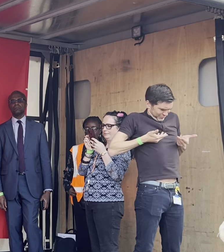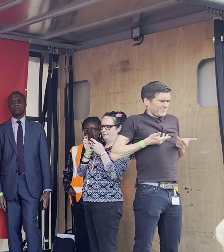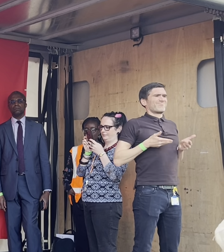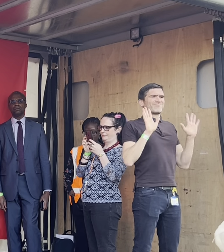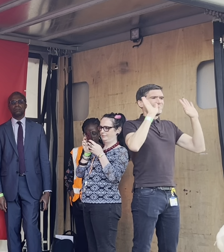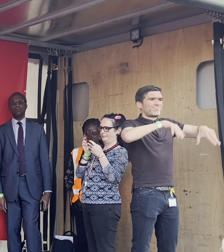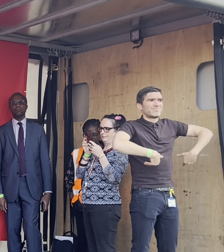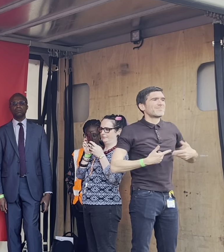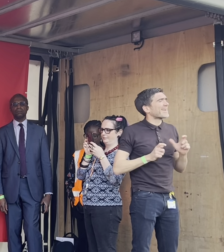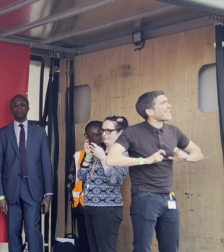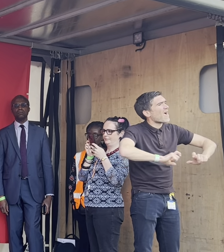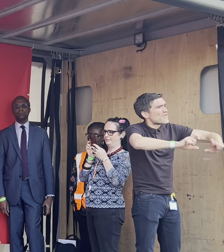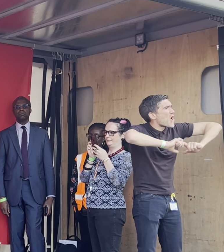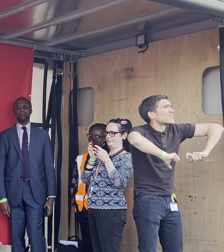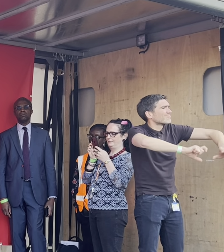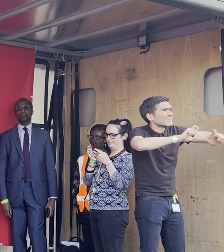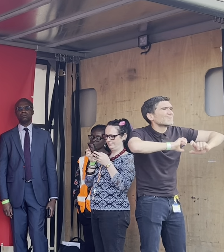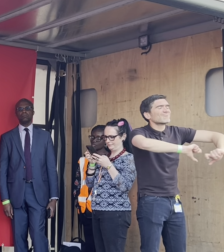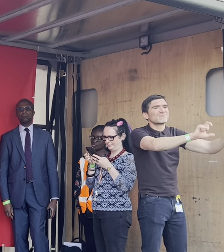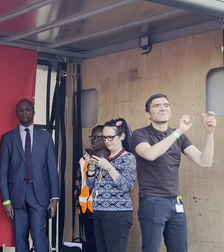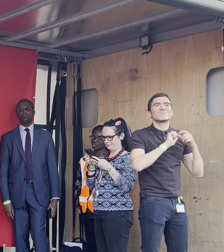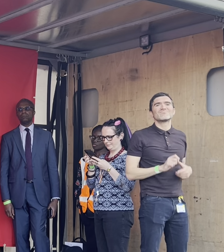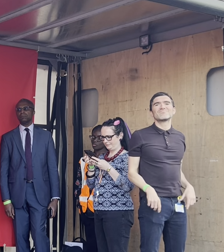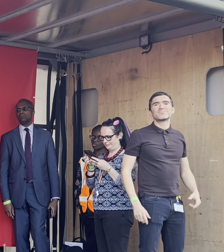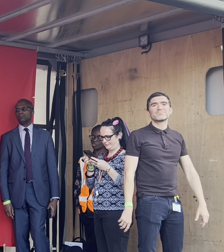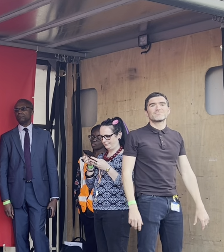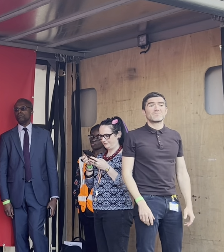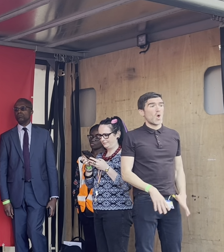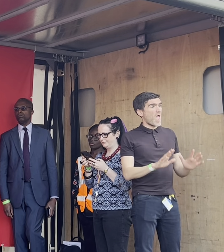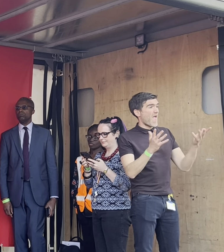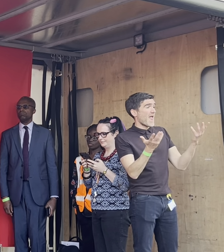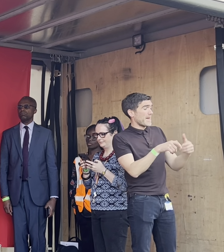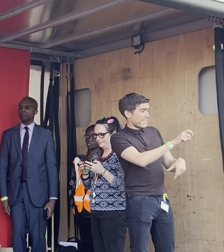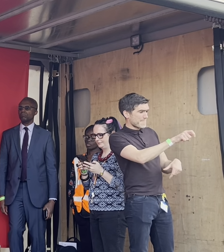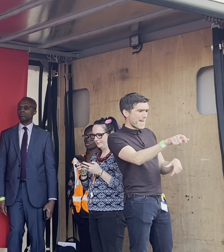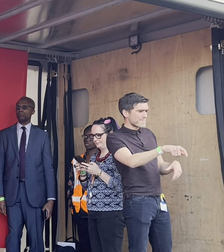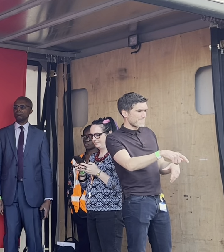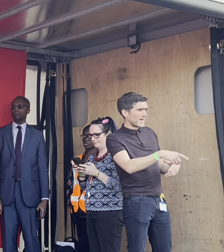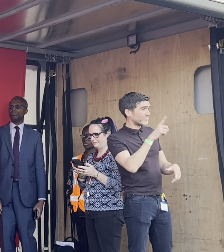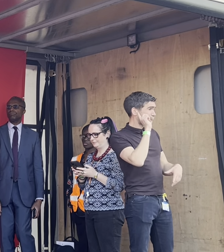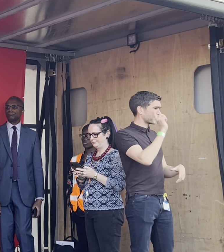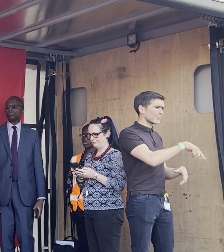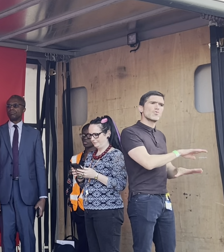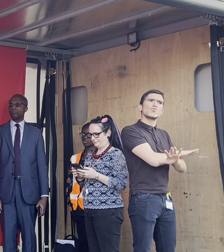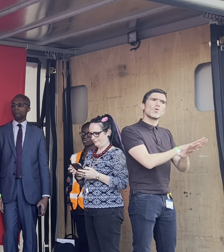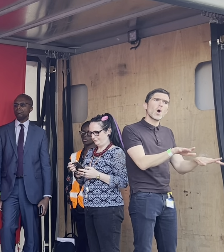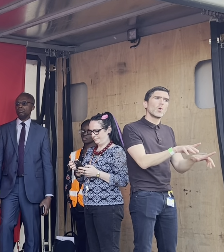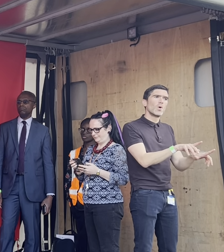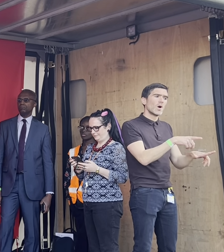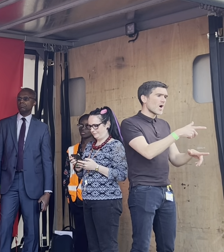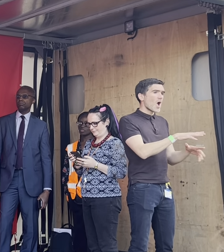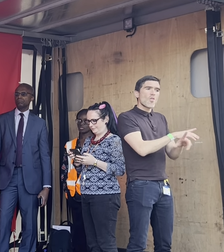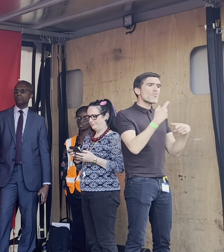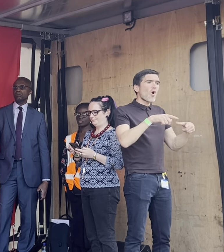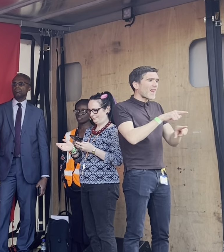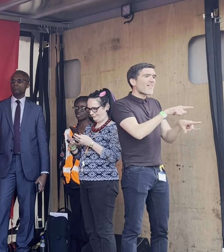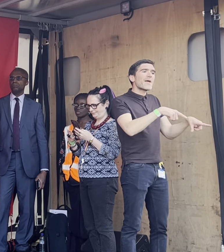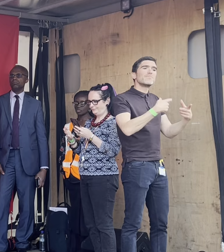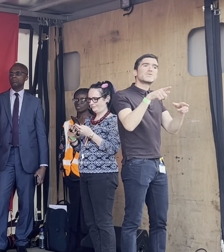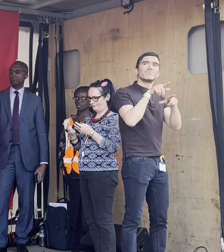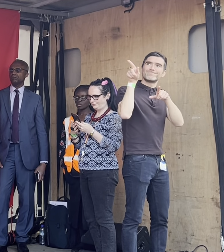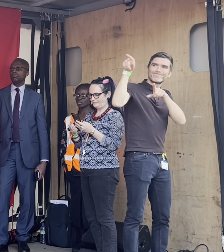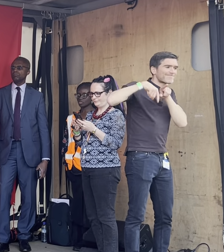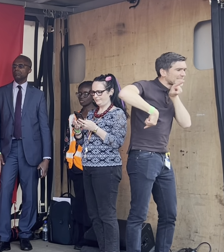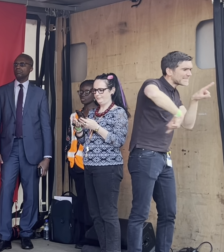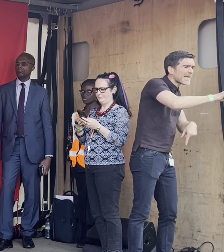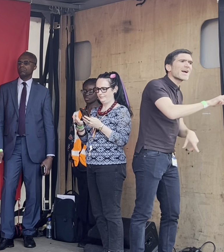going. And we will not leave any member on the field. We will not allow our members to be dismissed. We will